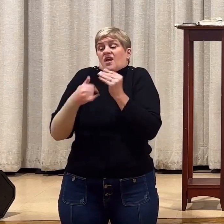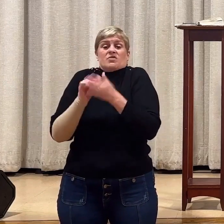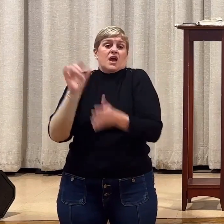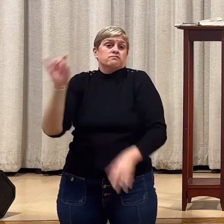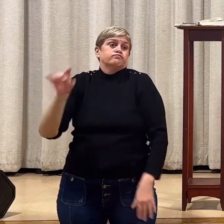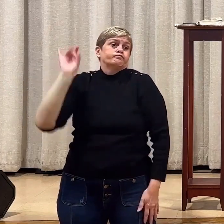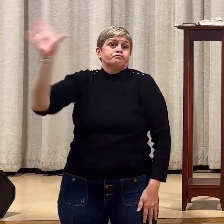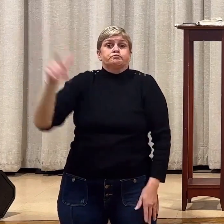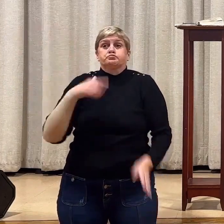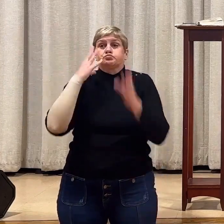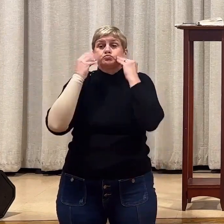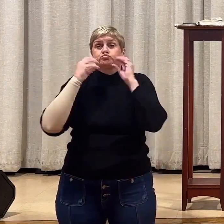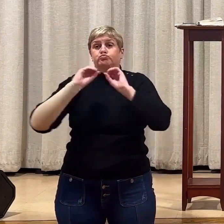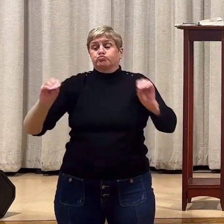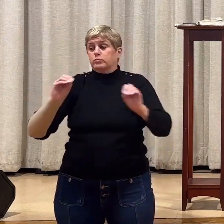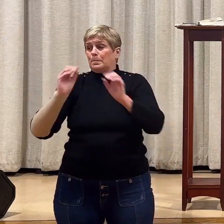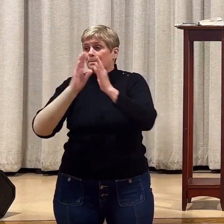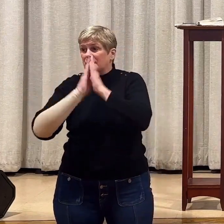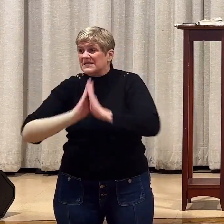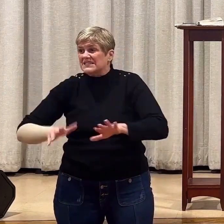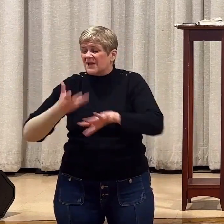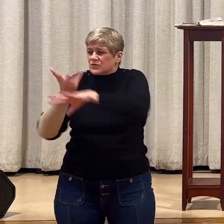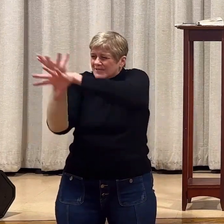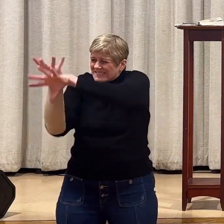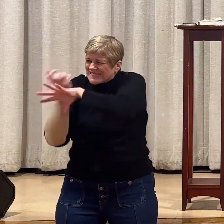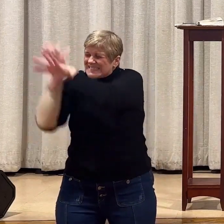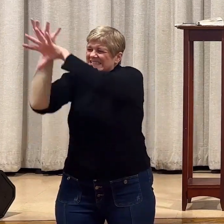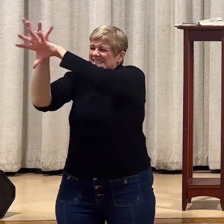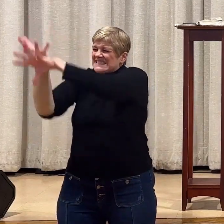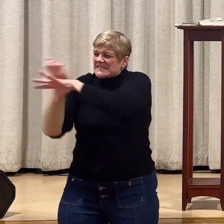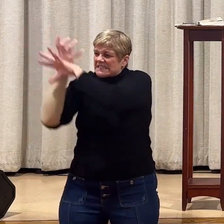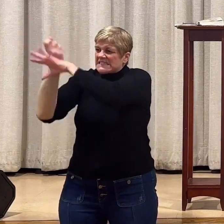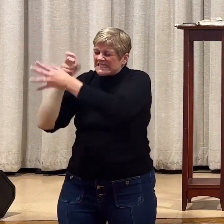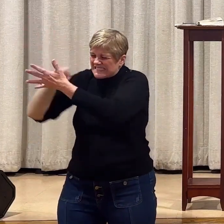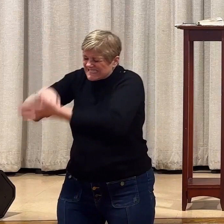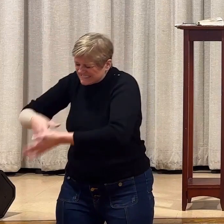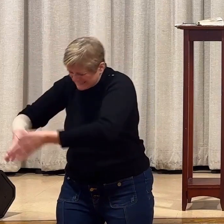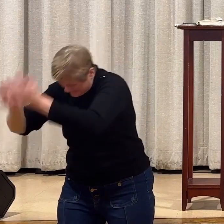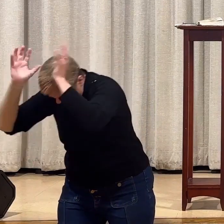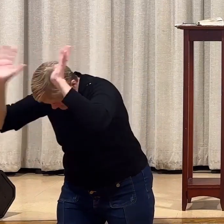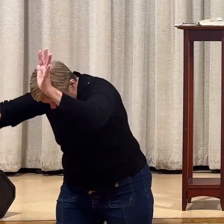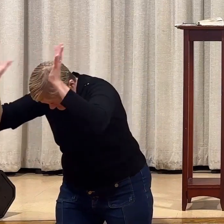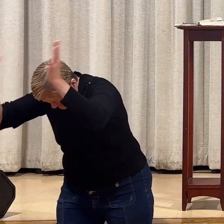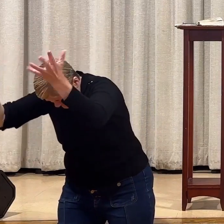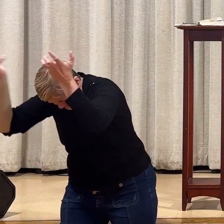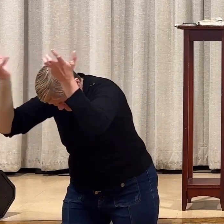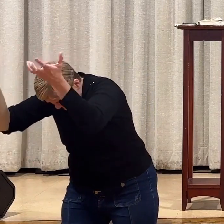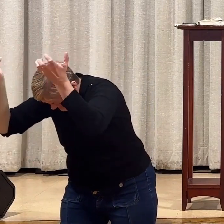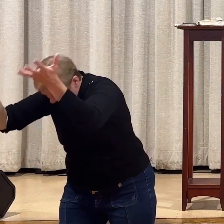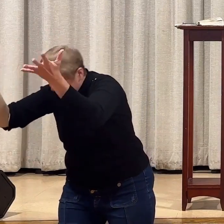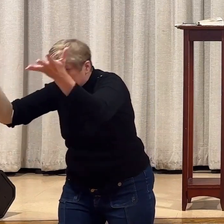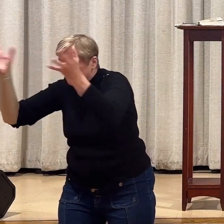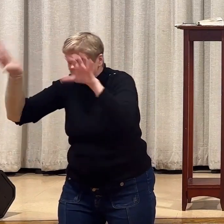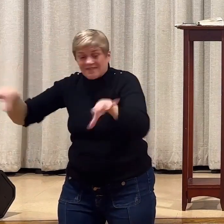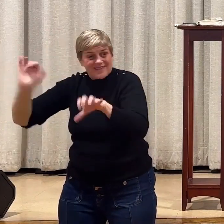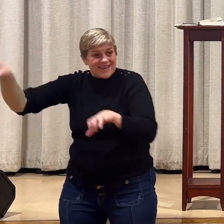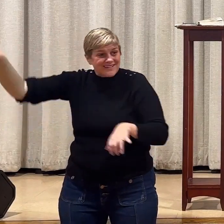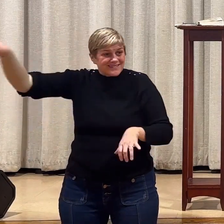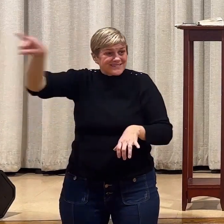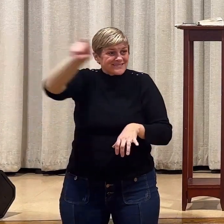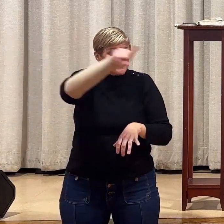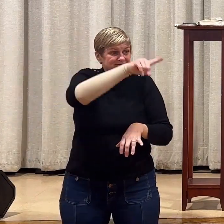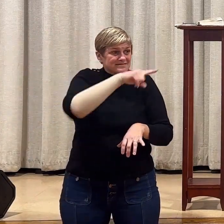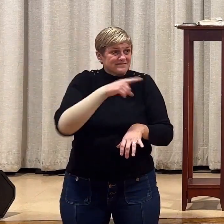have peace yet. Let me ask you this. Have you pleaded and begged and beseeched God? Because if you do